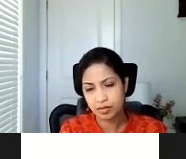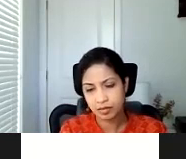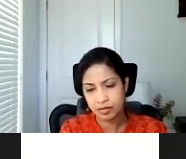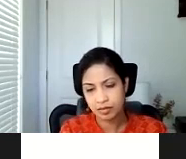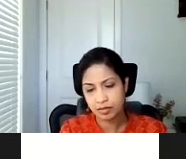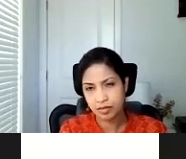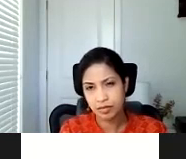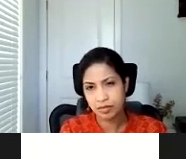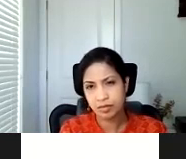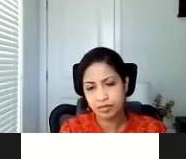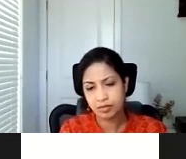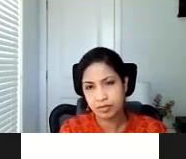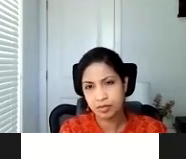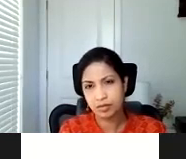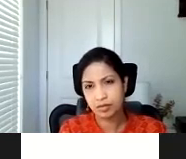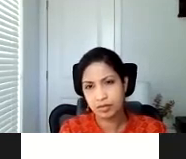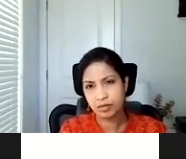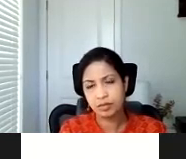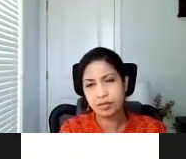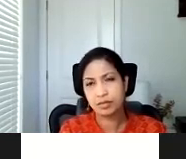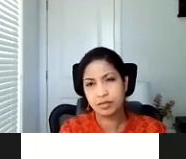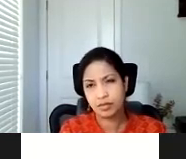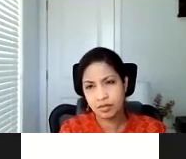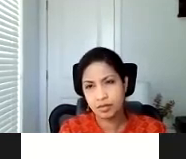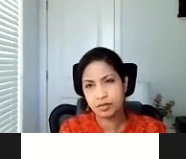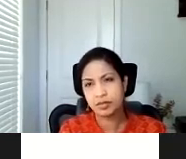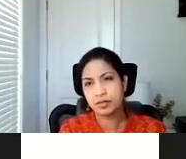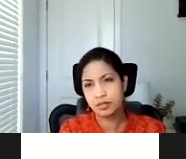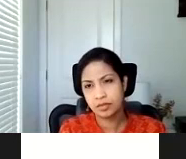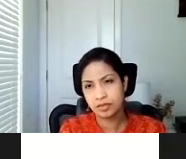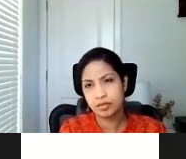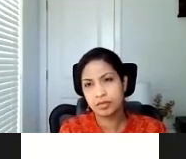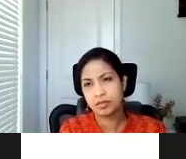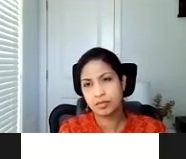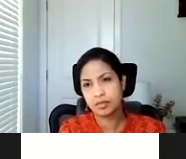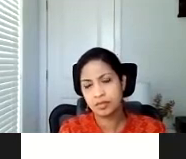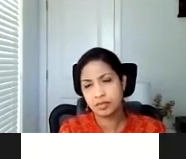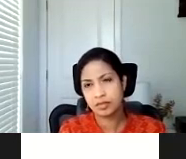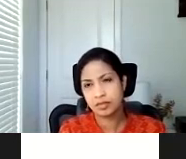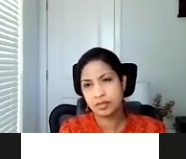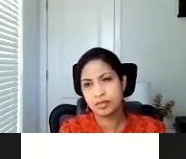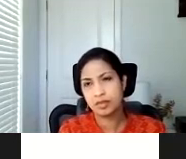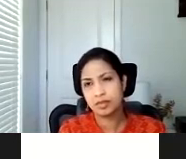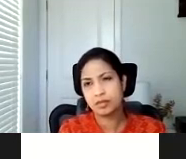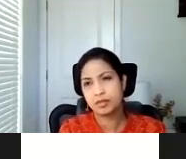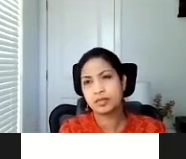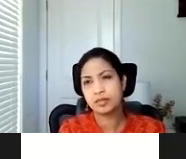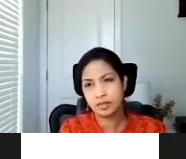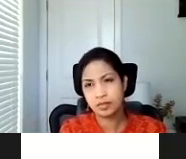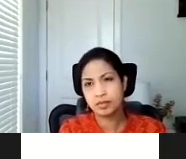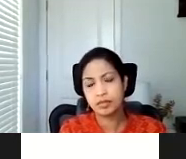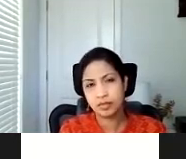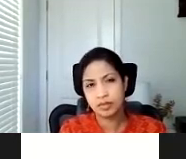learn Braille. So that immediately took us to a next level of finding the resources. And as Deepti said,